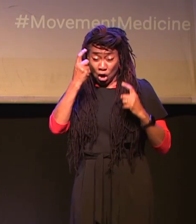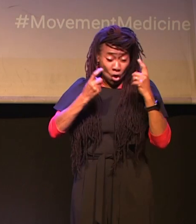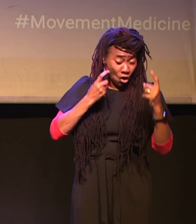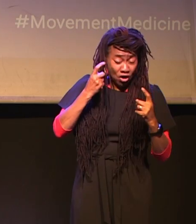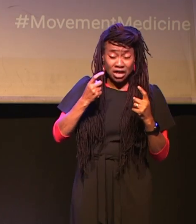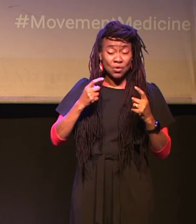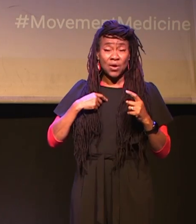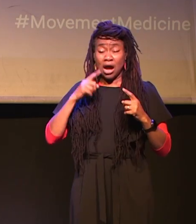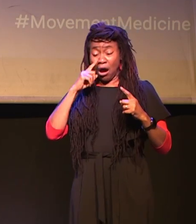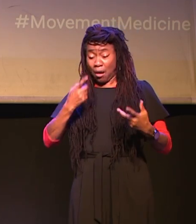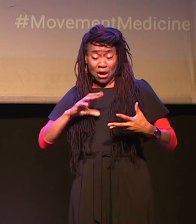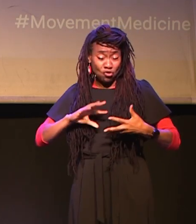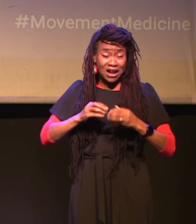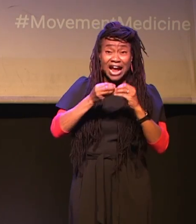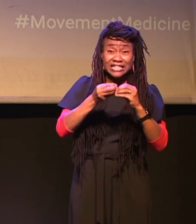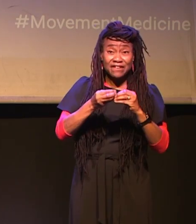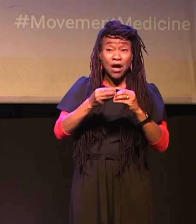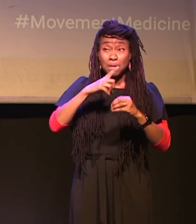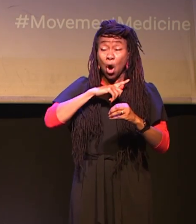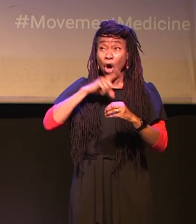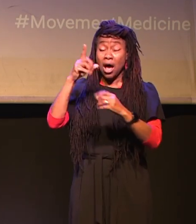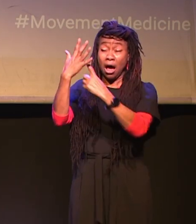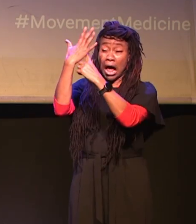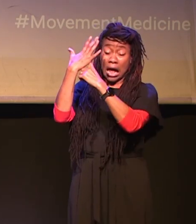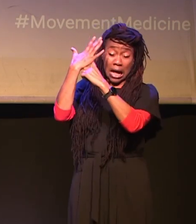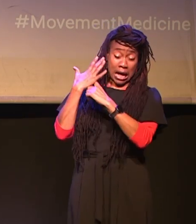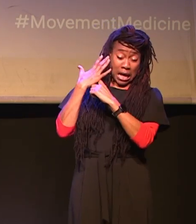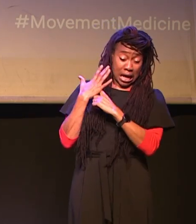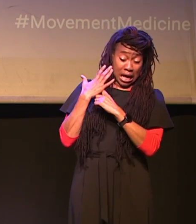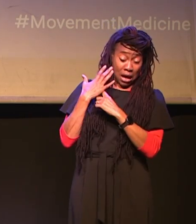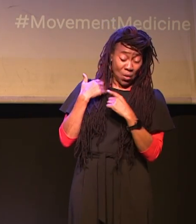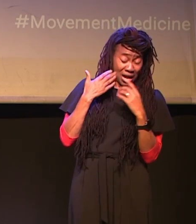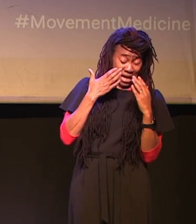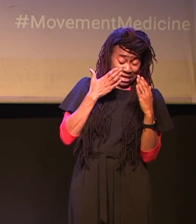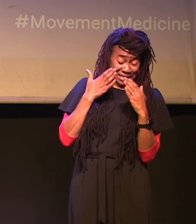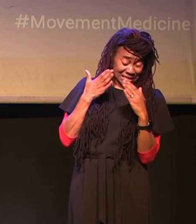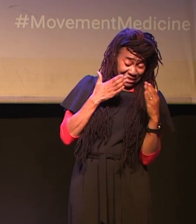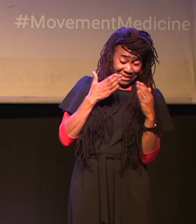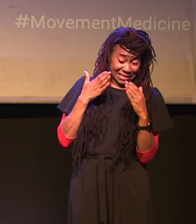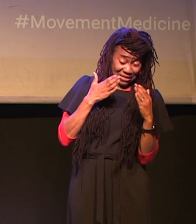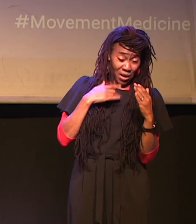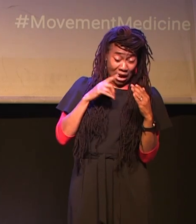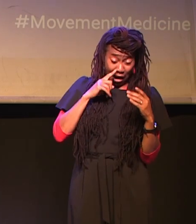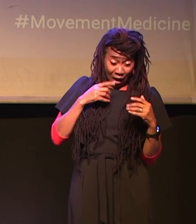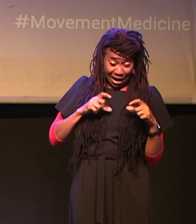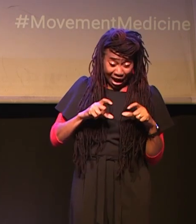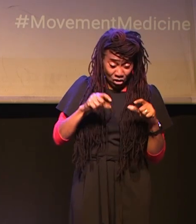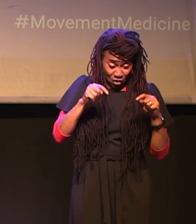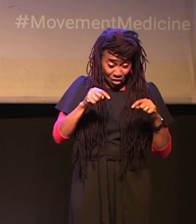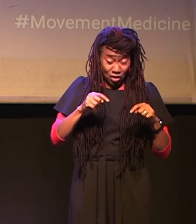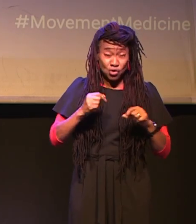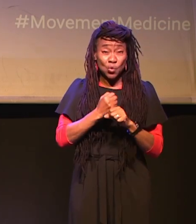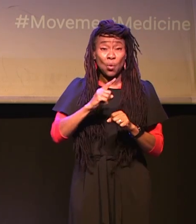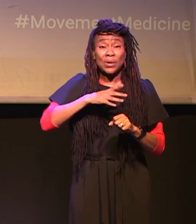also willful on the side of our aggressors and oppressors. And it's something the pennies only just dropped for me recently, which is like, hey,